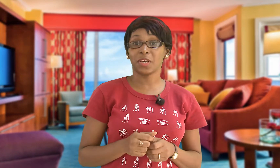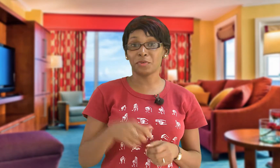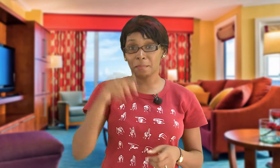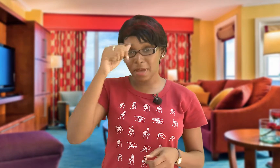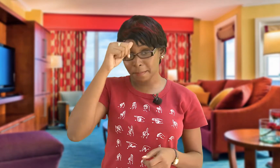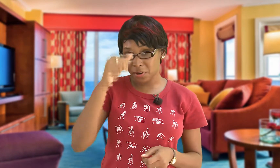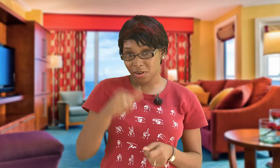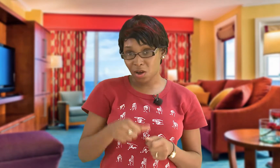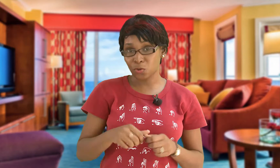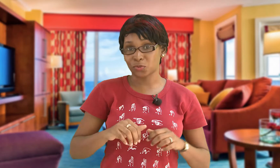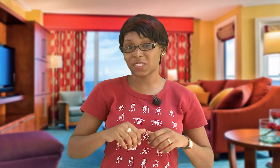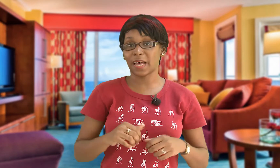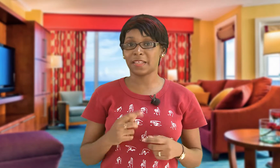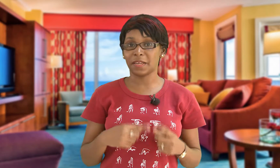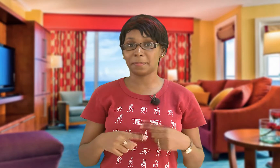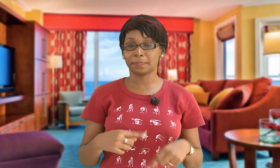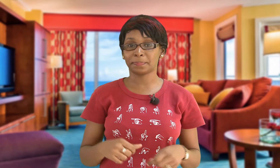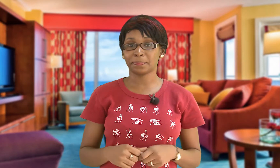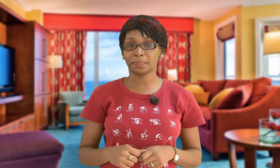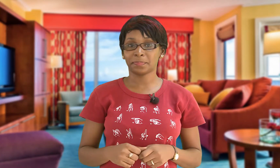can remember how to sign them.